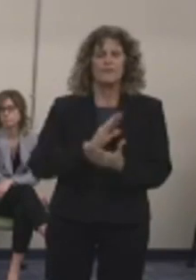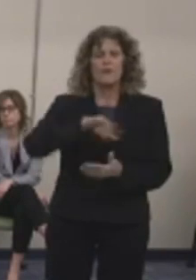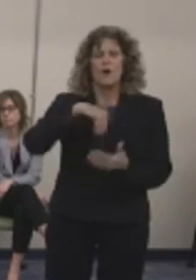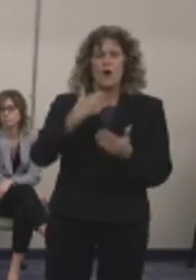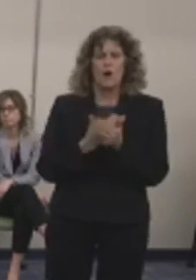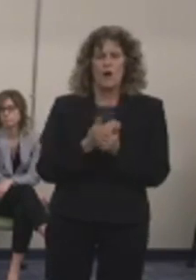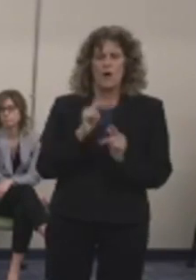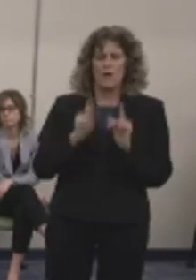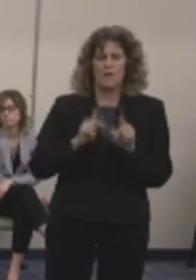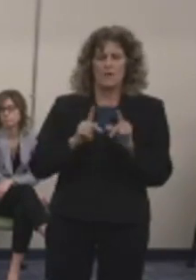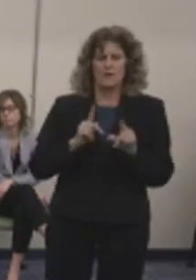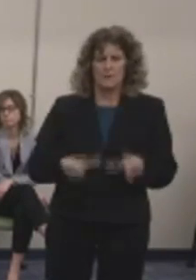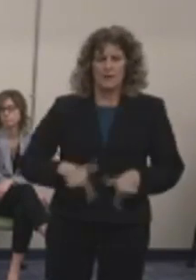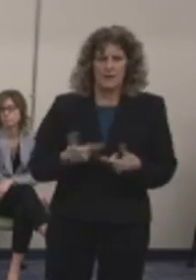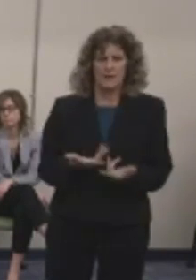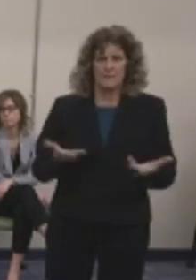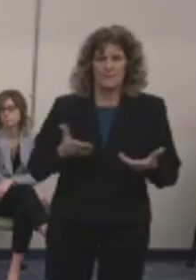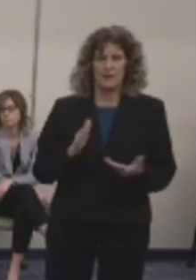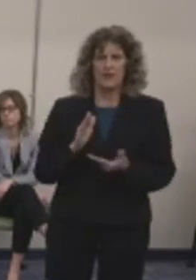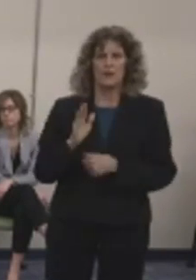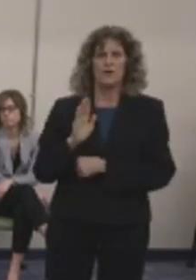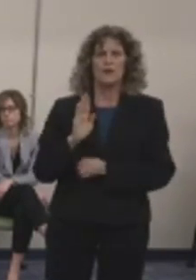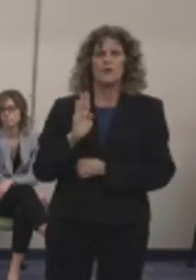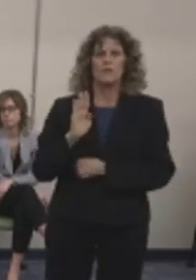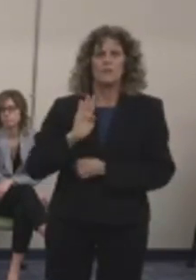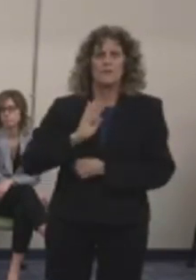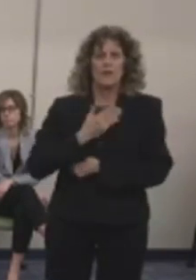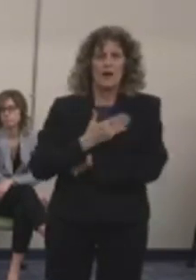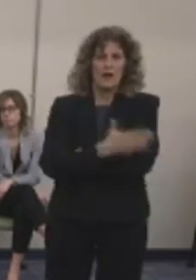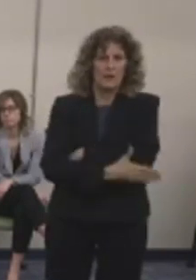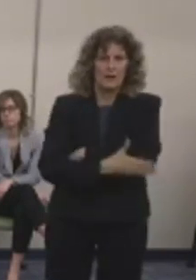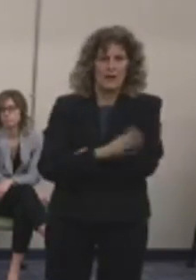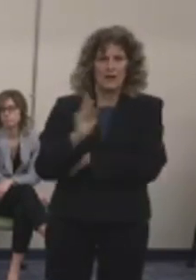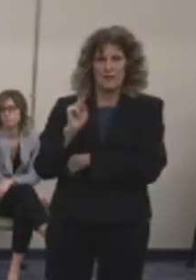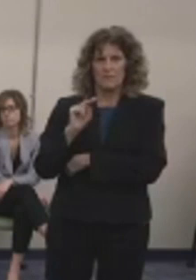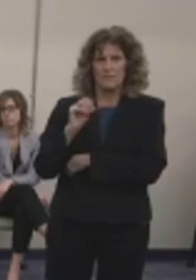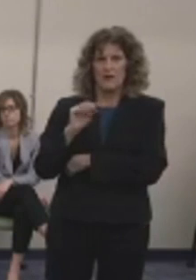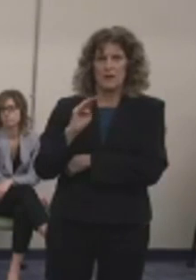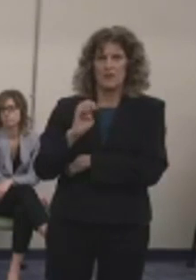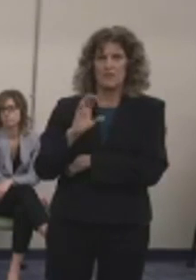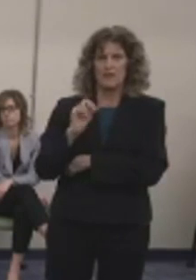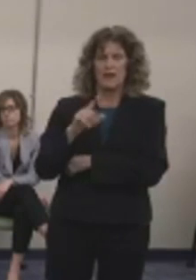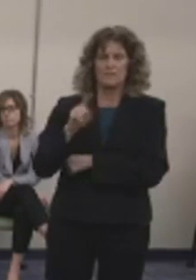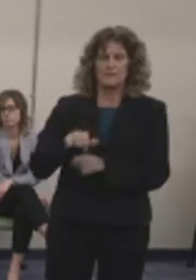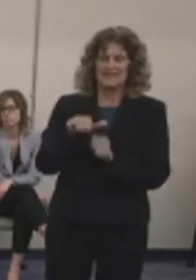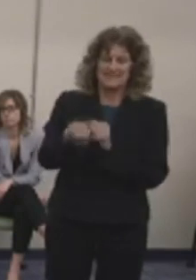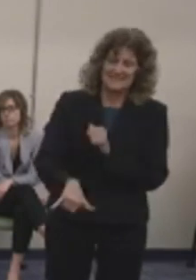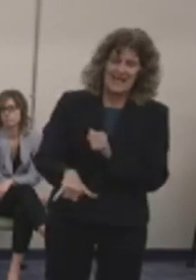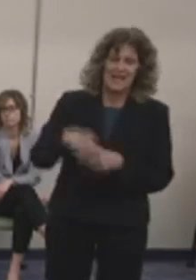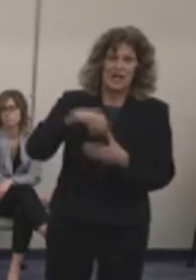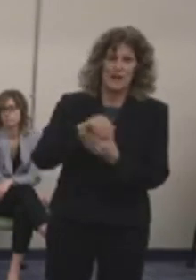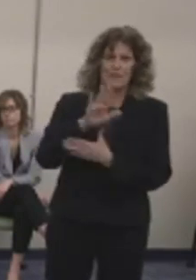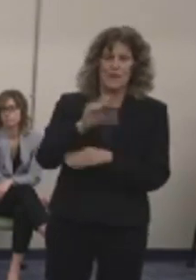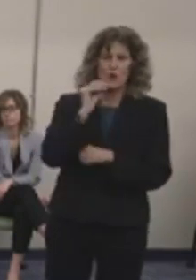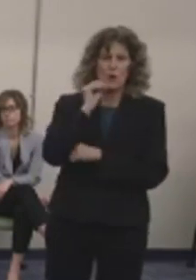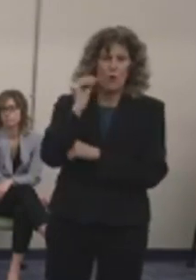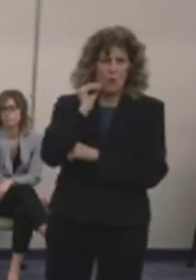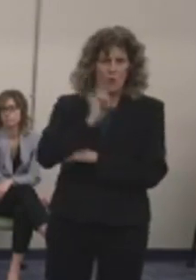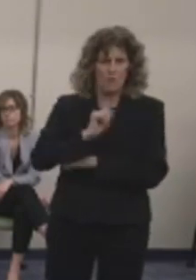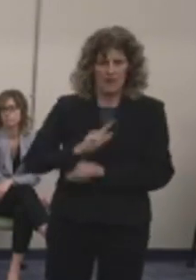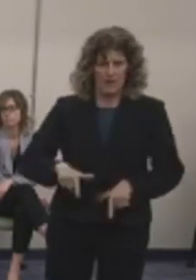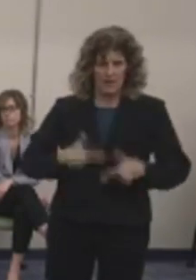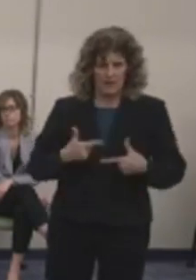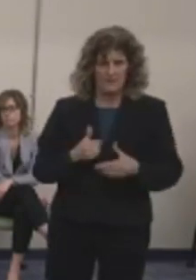only serve through takeout and drive-through services. Church services can only be provided by video streaming, and violating this order will